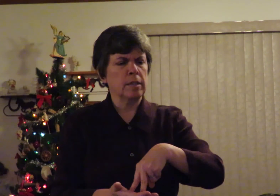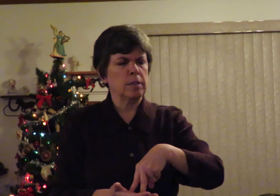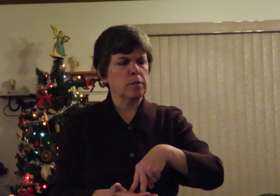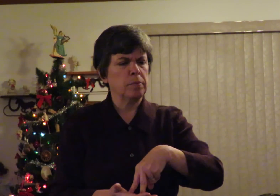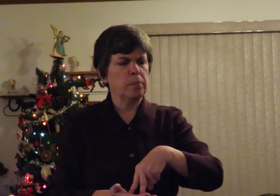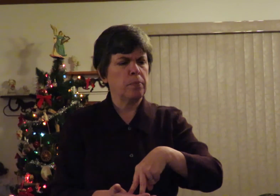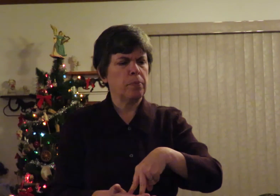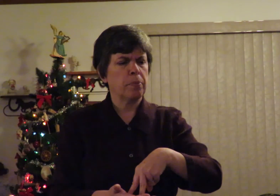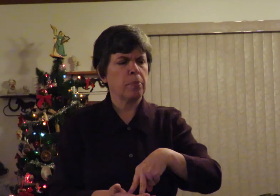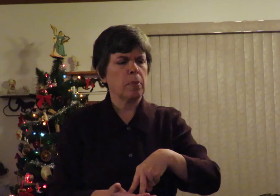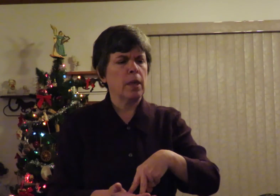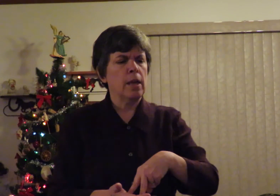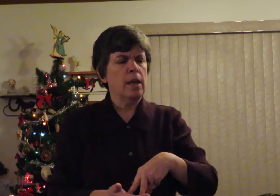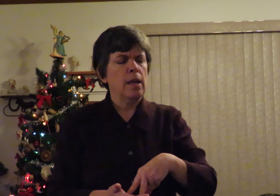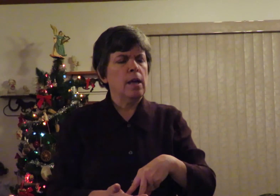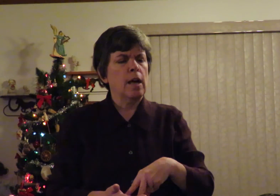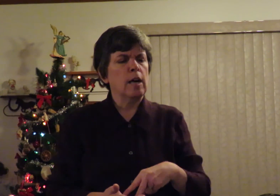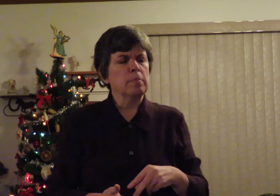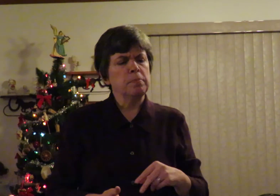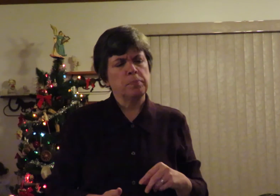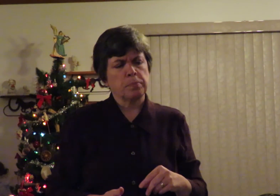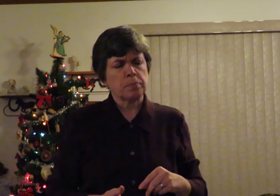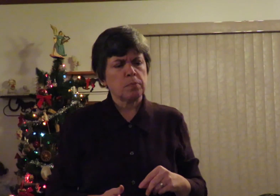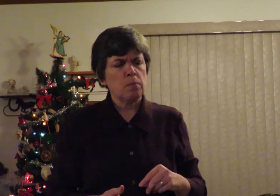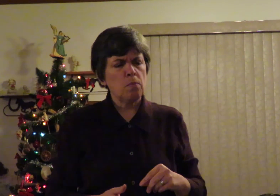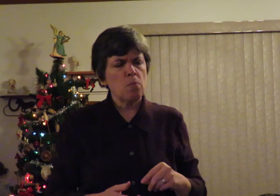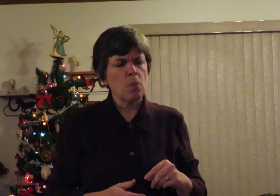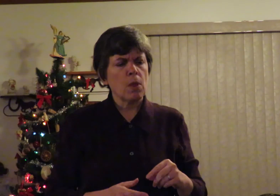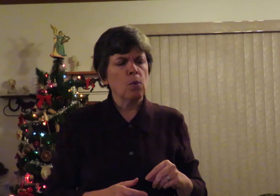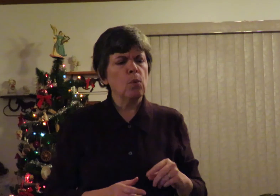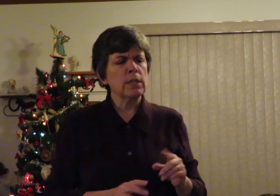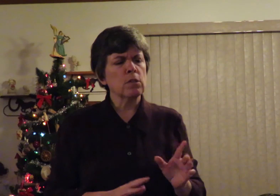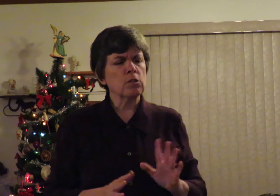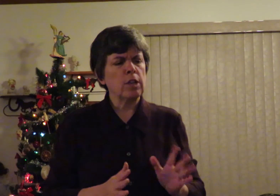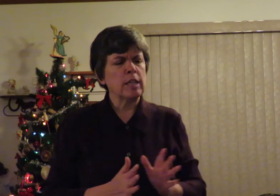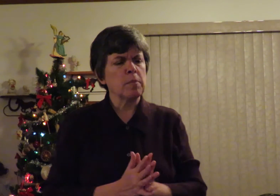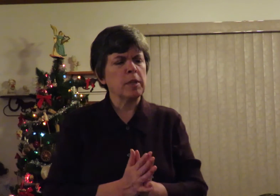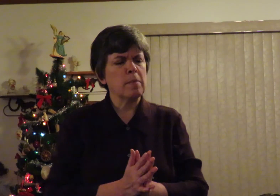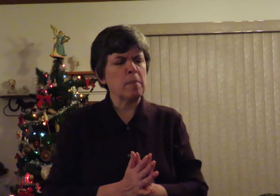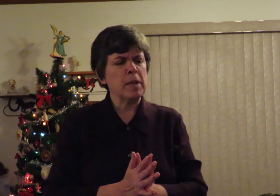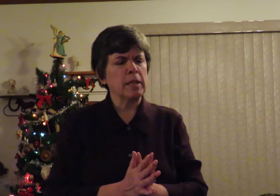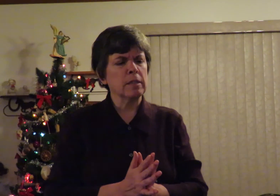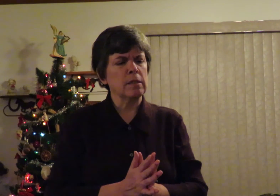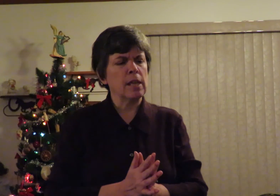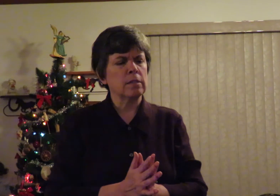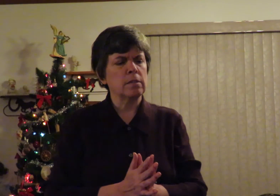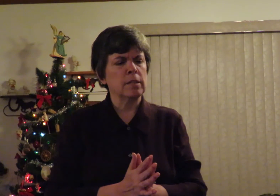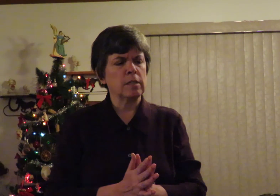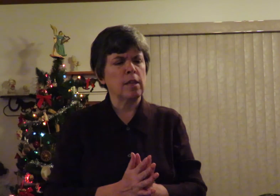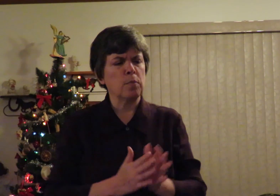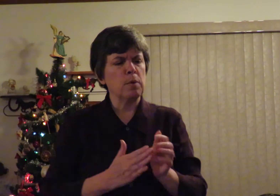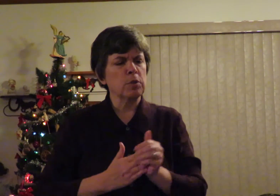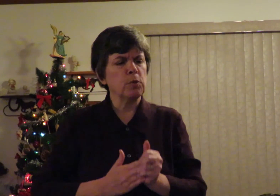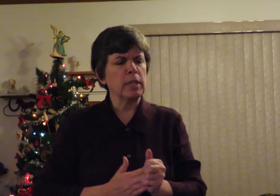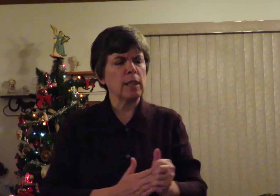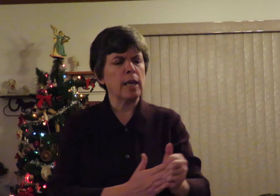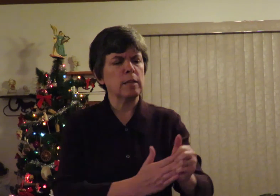stand. one little change I'm thinking about making the next line. We were doing led